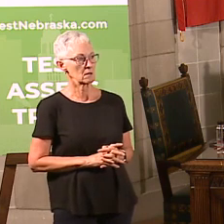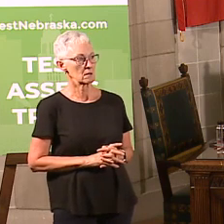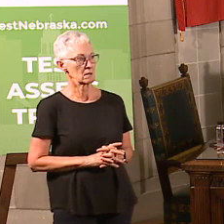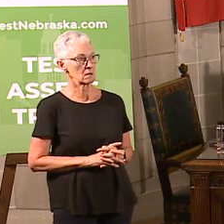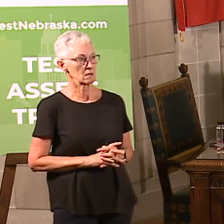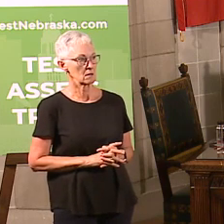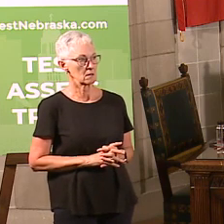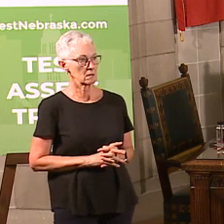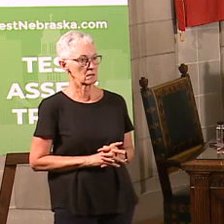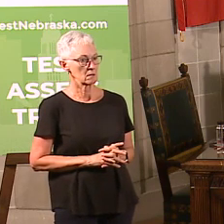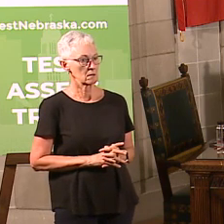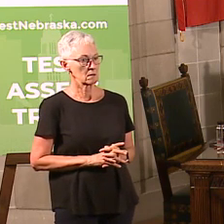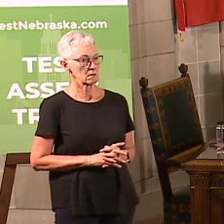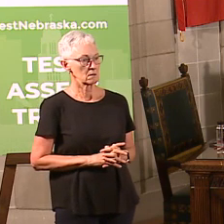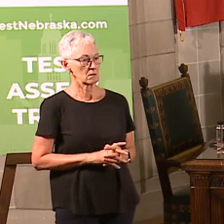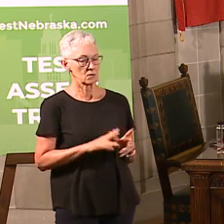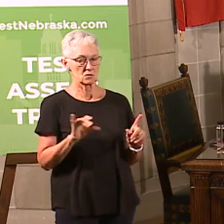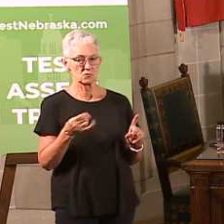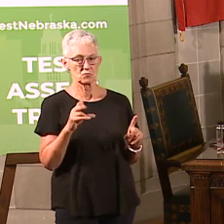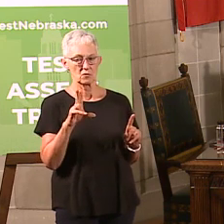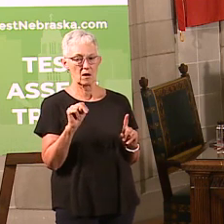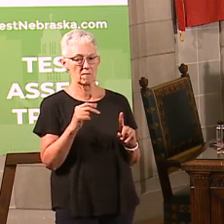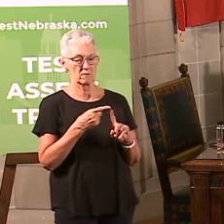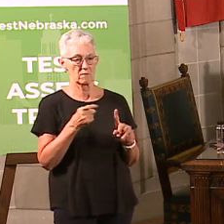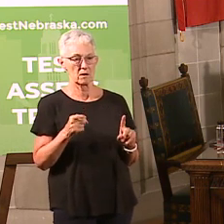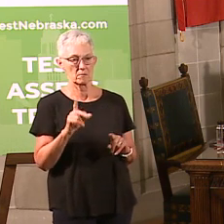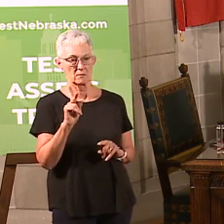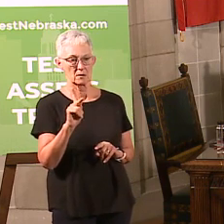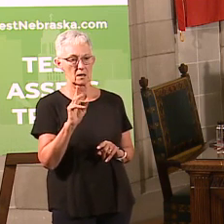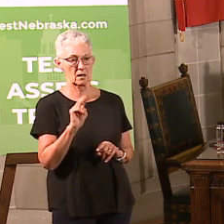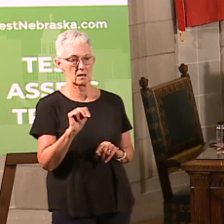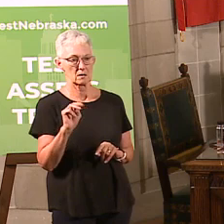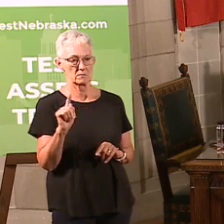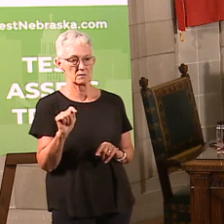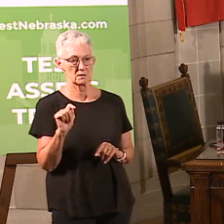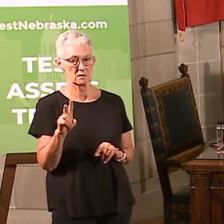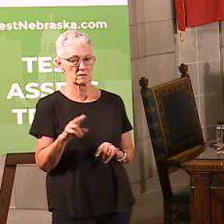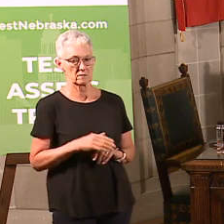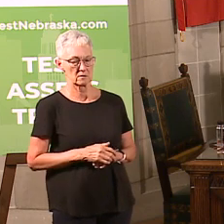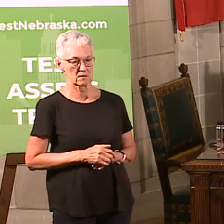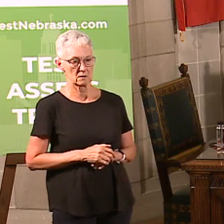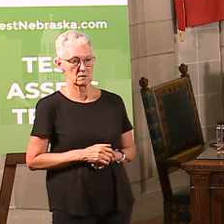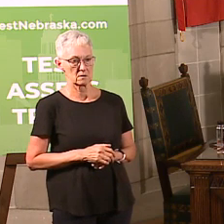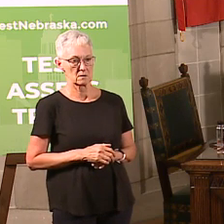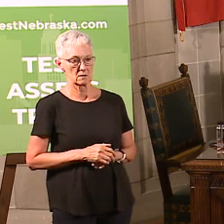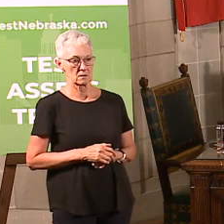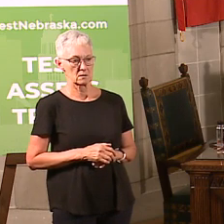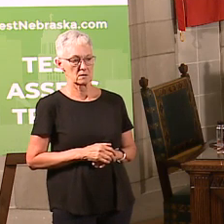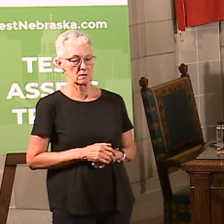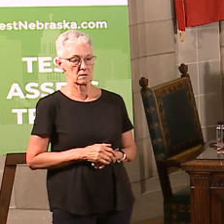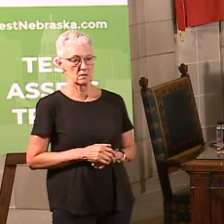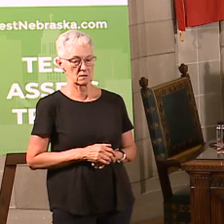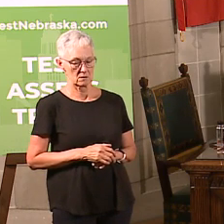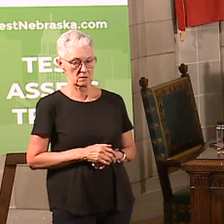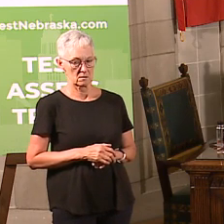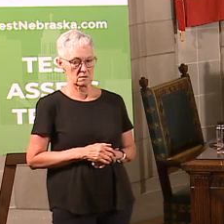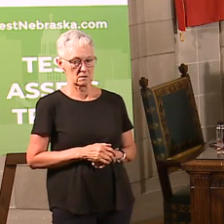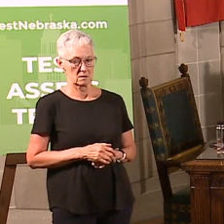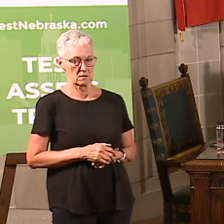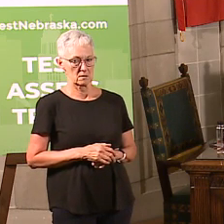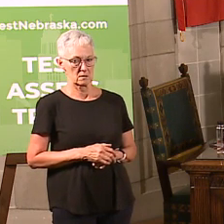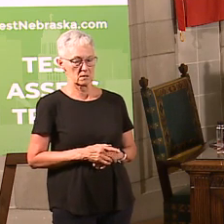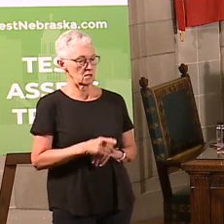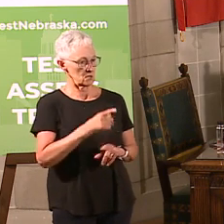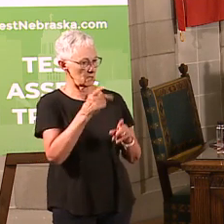wants to know if you have a comment on the letter state senators sent you regarding CARES Act funds yesterday. So John Kipper wants to know